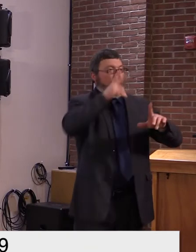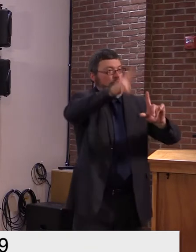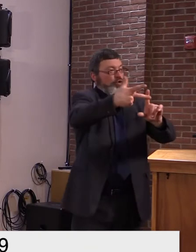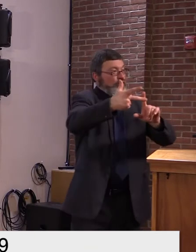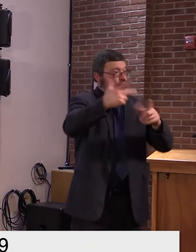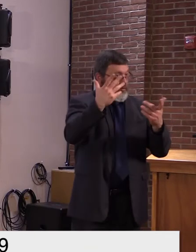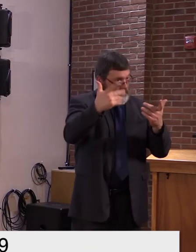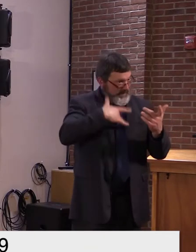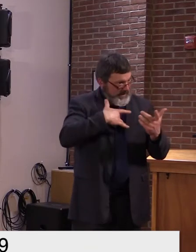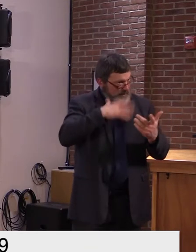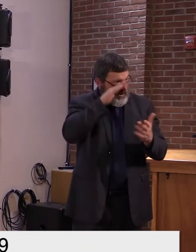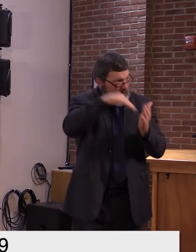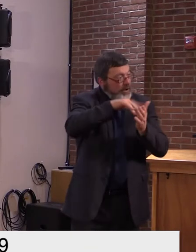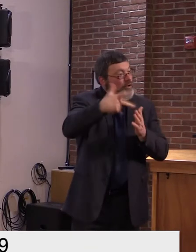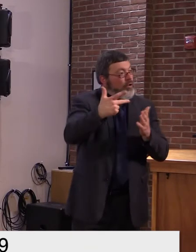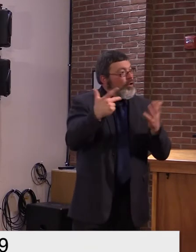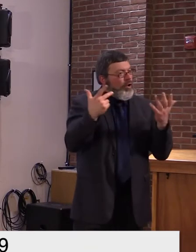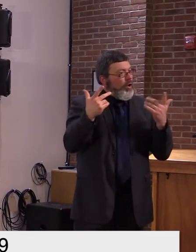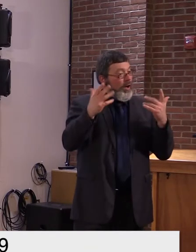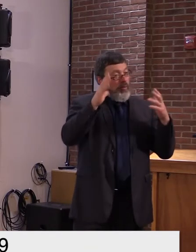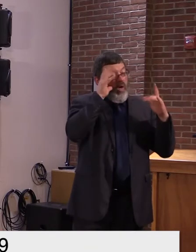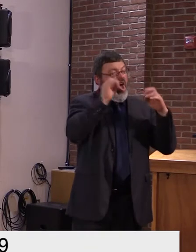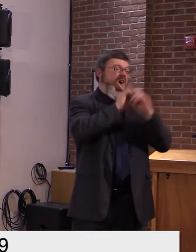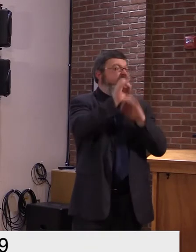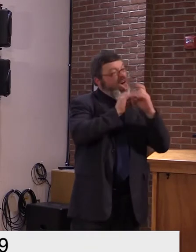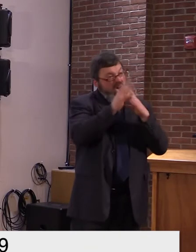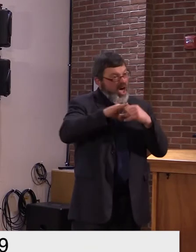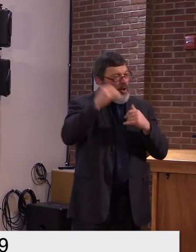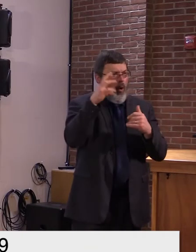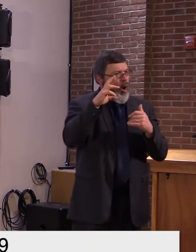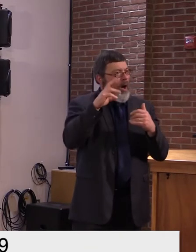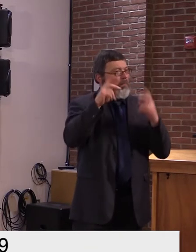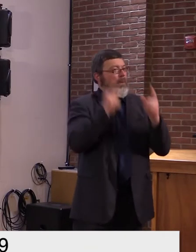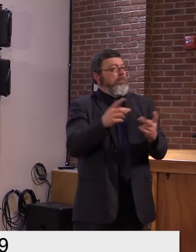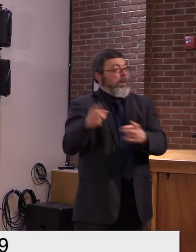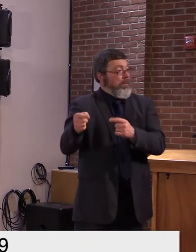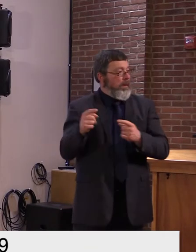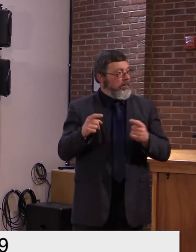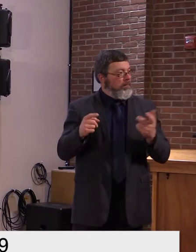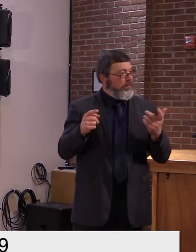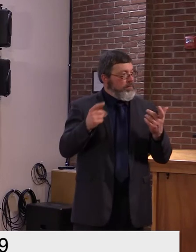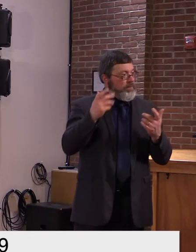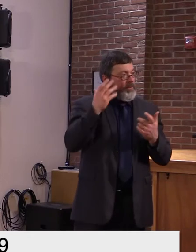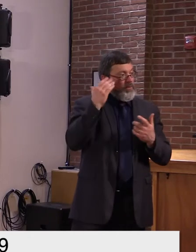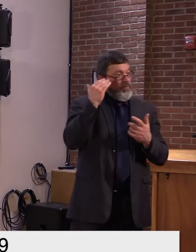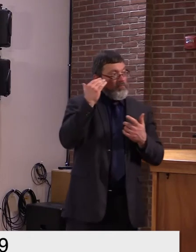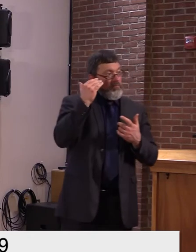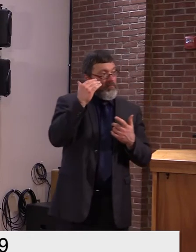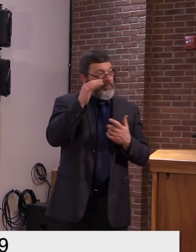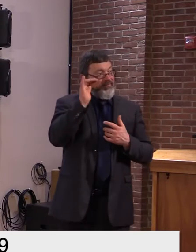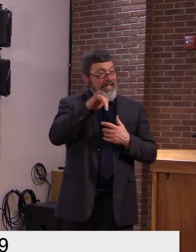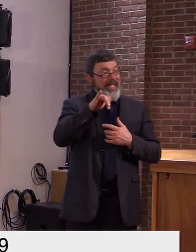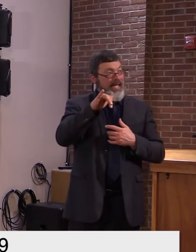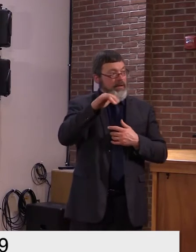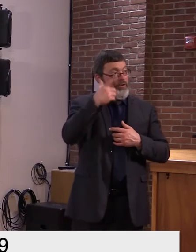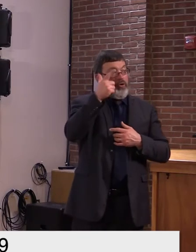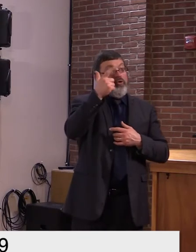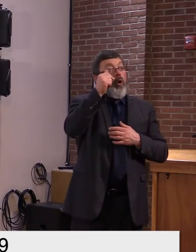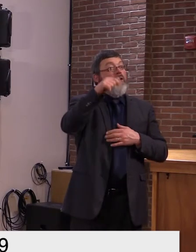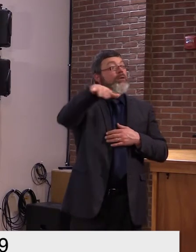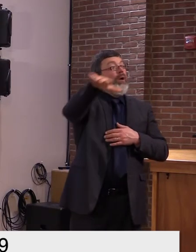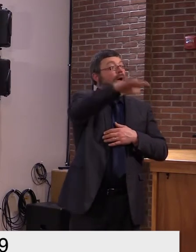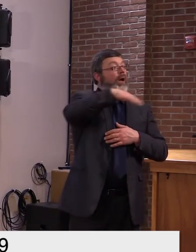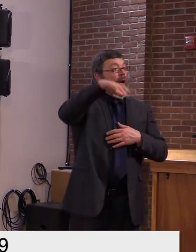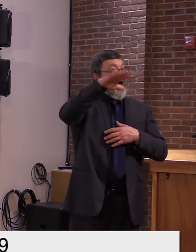or whether after the election in Georgia is done, there will be a lack of interest in that. Yeah, no, in all candor,